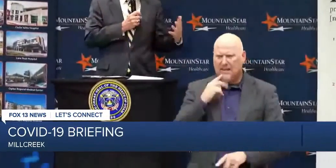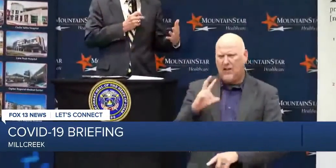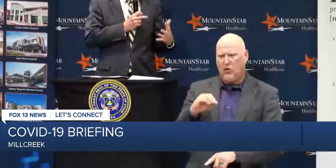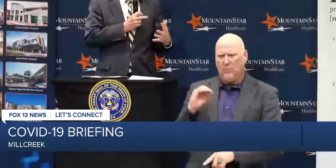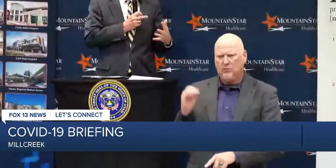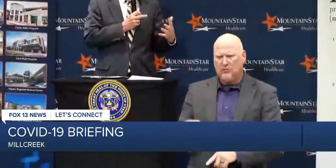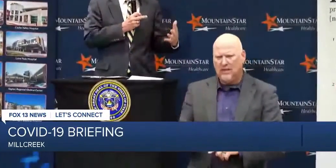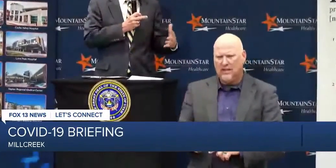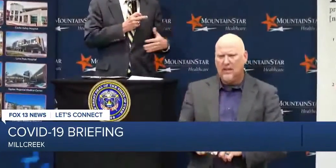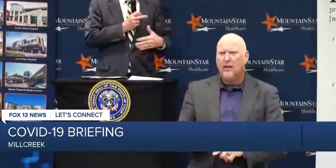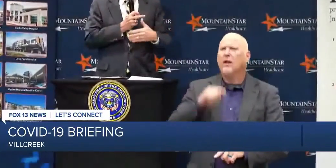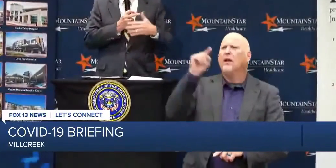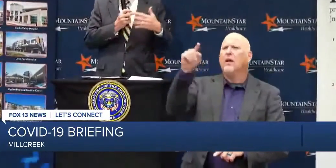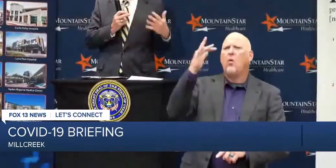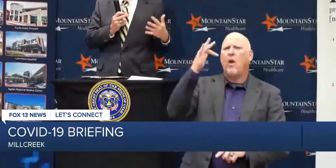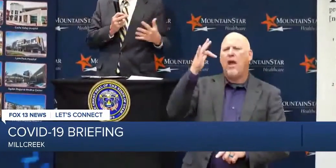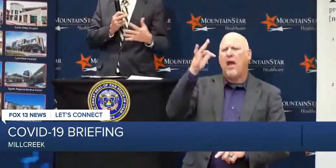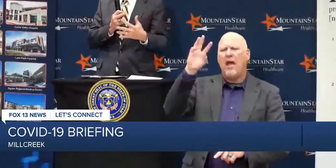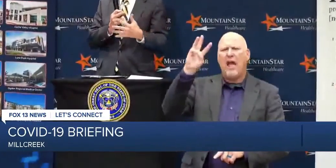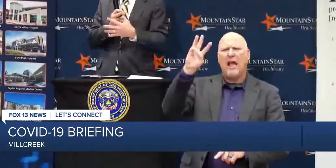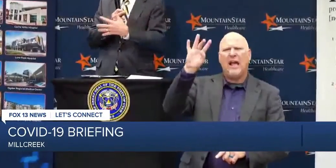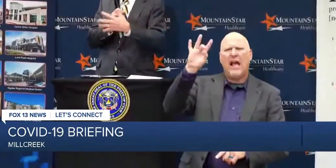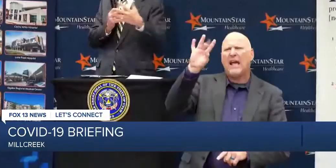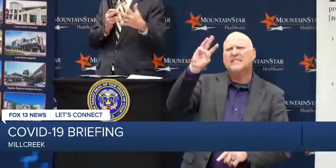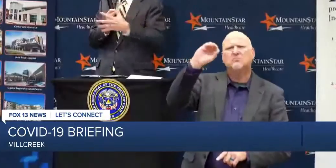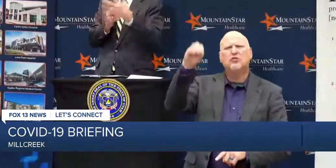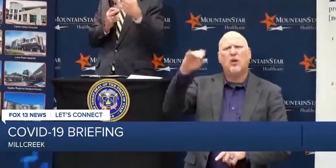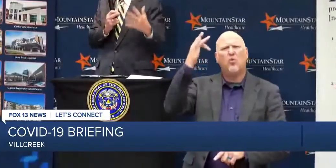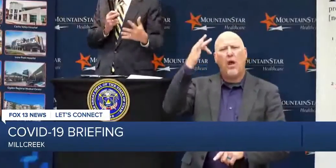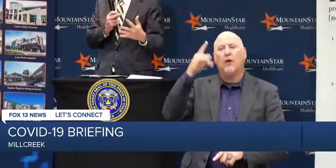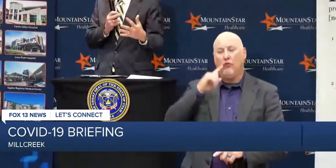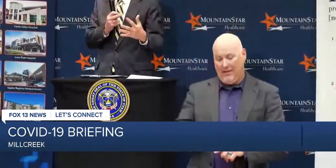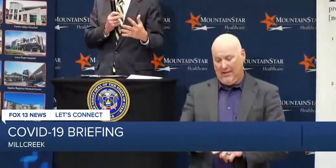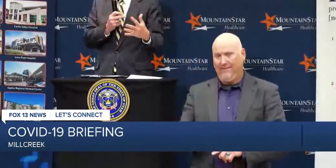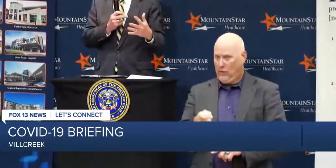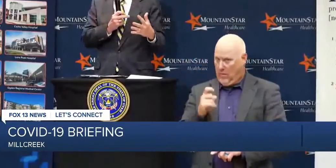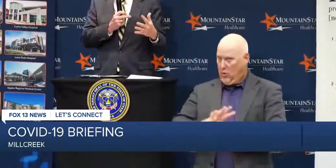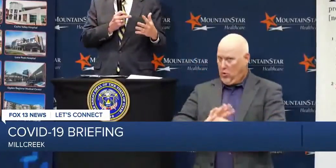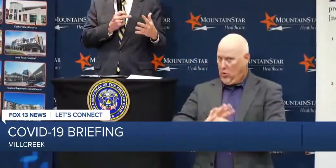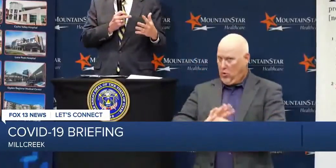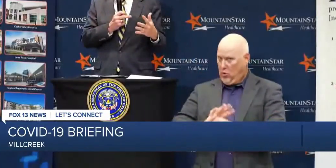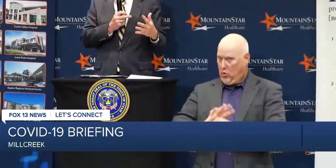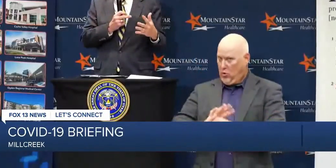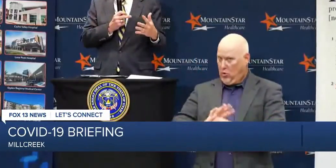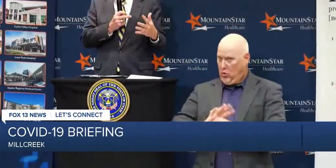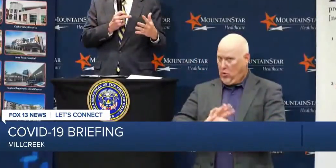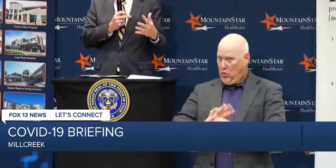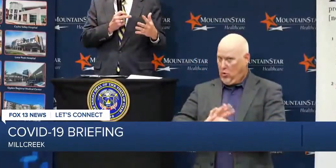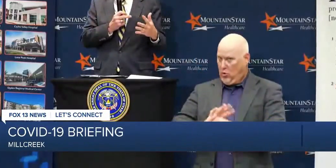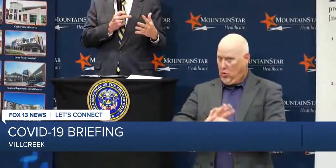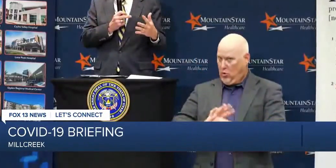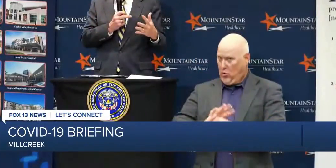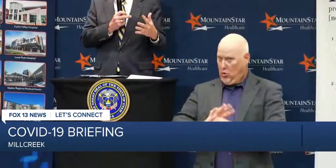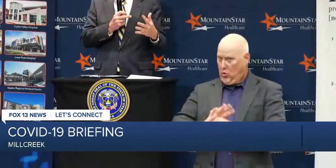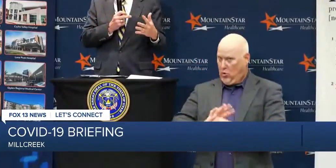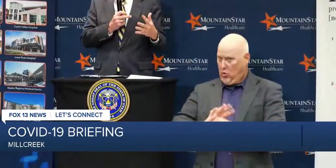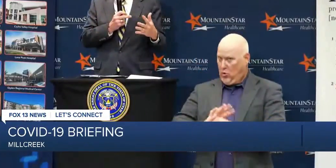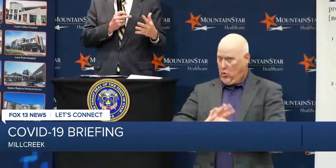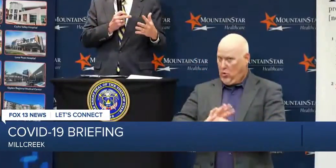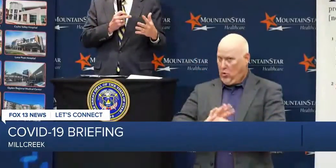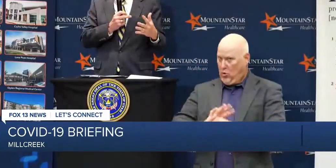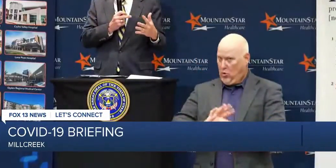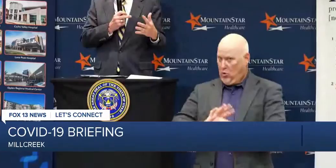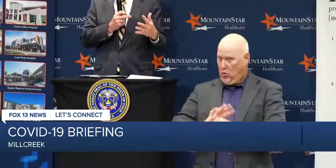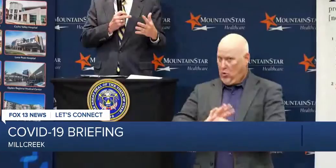have trauma incident to recreational activities, boating, whatever. We have our normal load